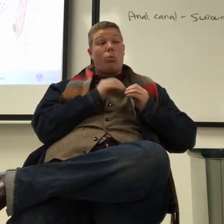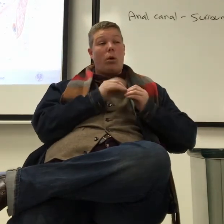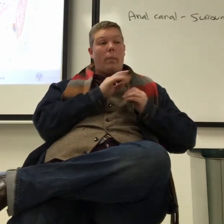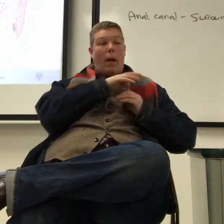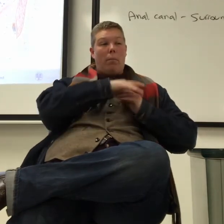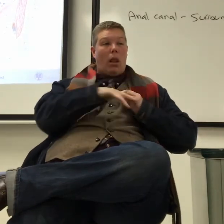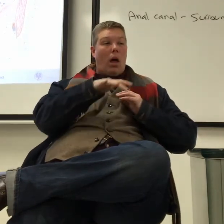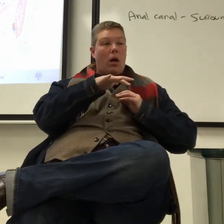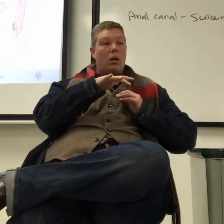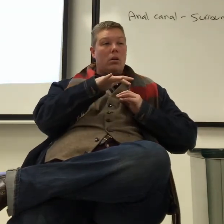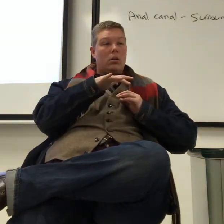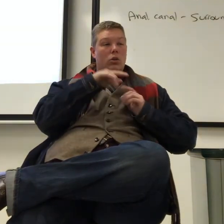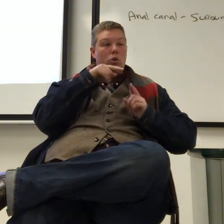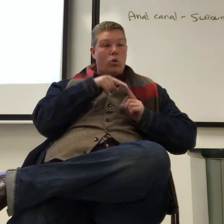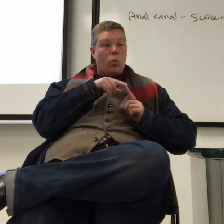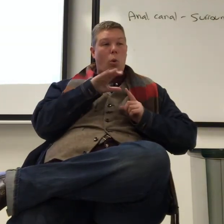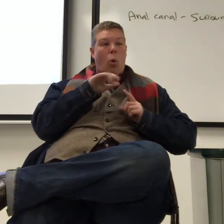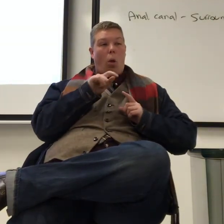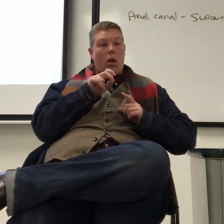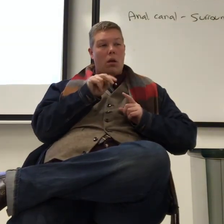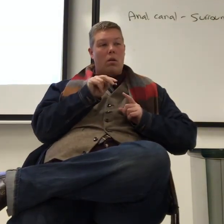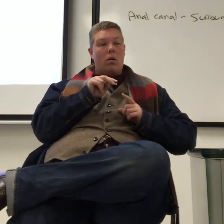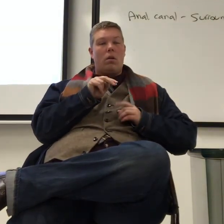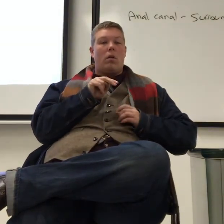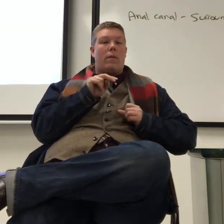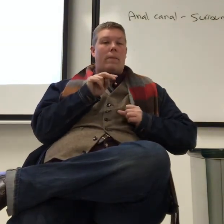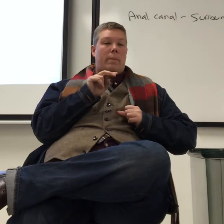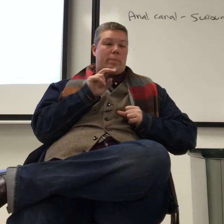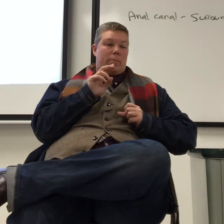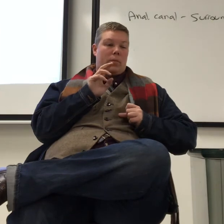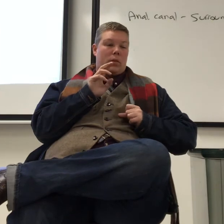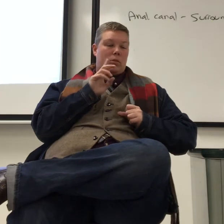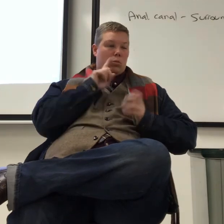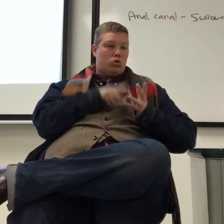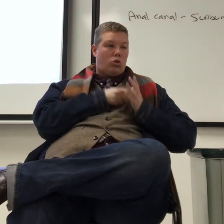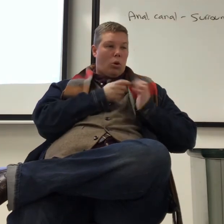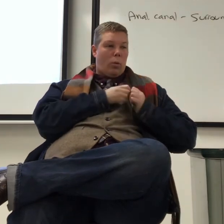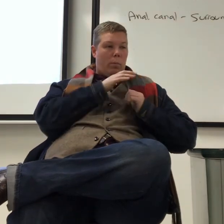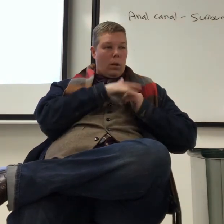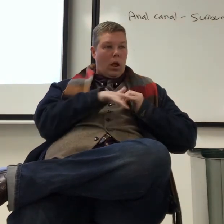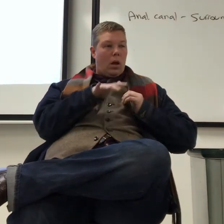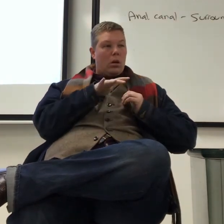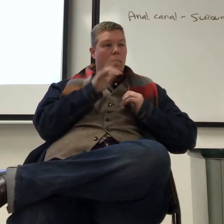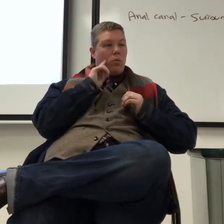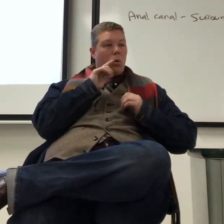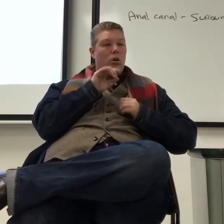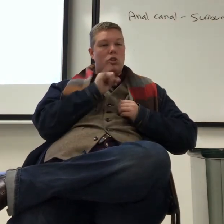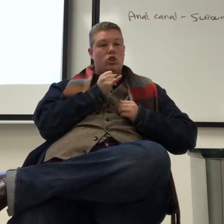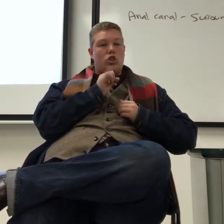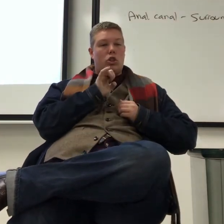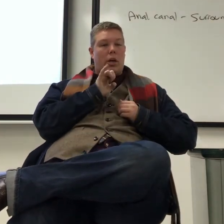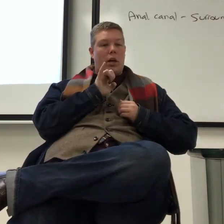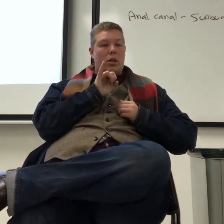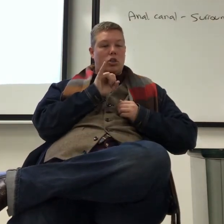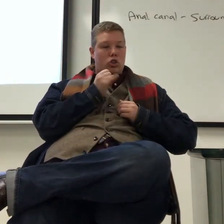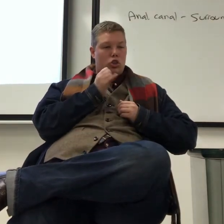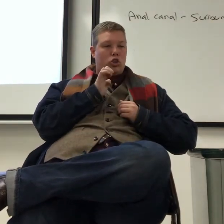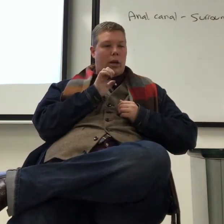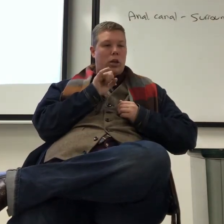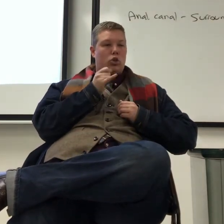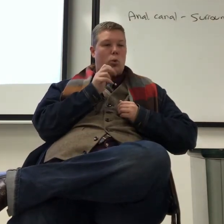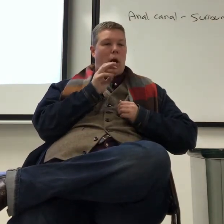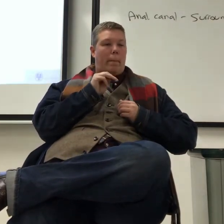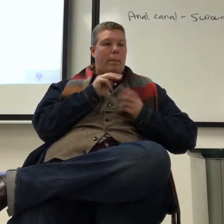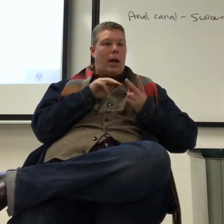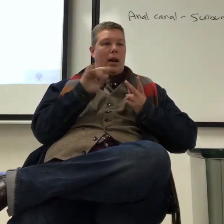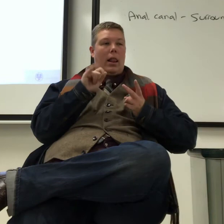colon and the small intestine. So let's go back and start with the blood supply for the jejunum ileum. That would be superior mesenteric